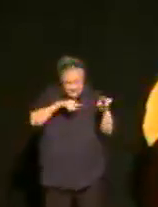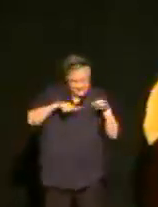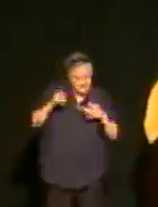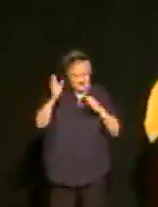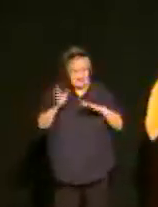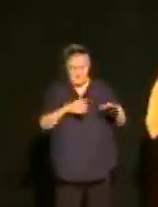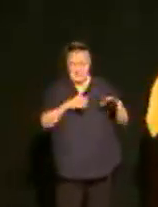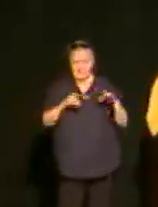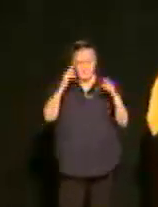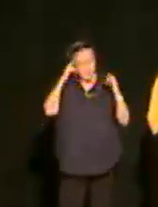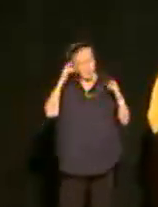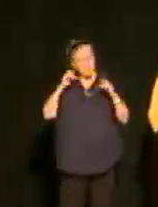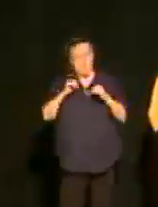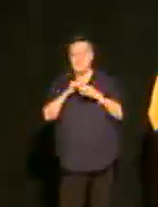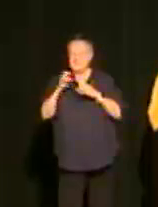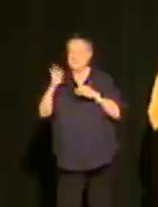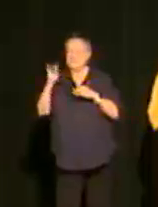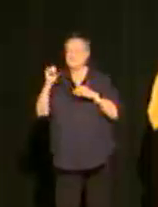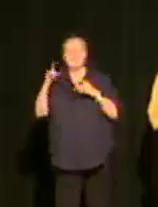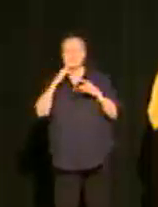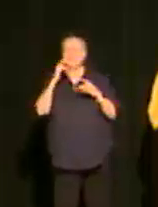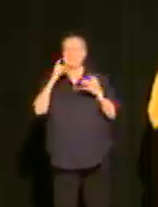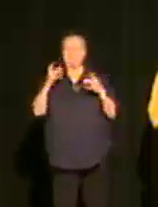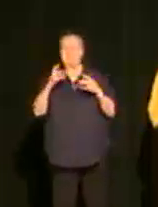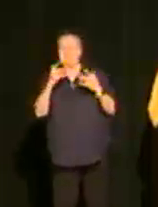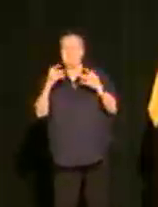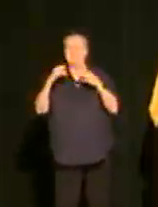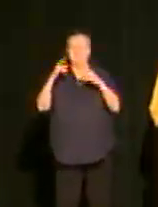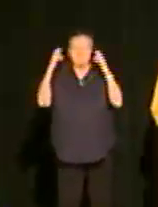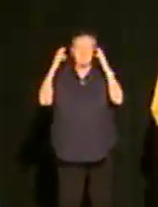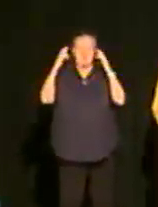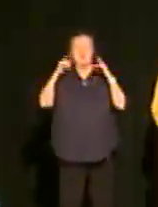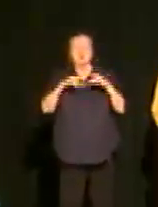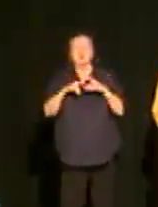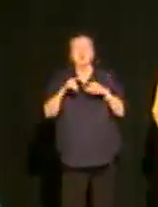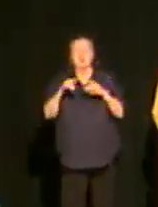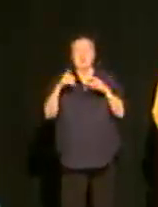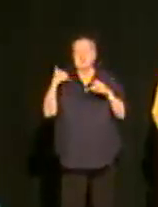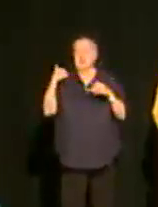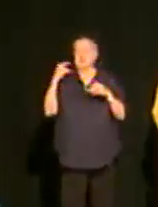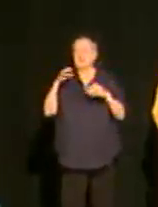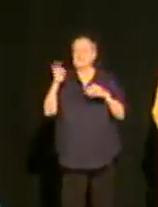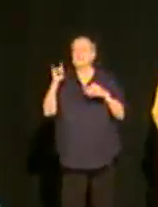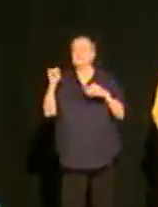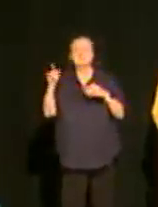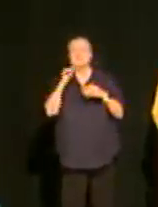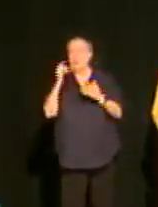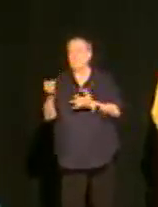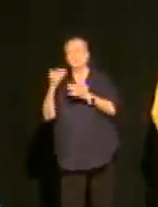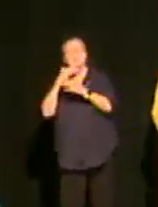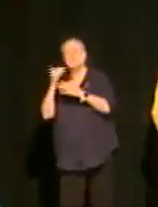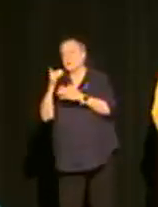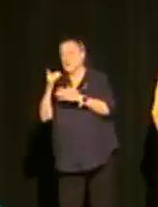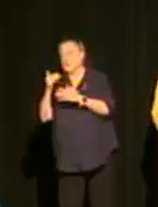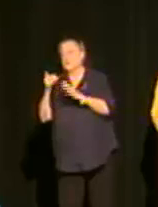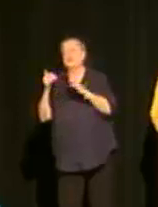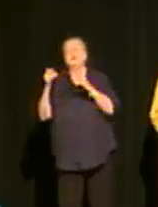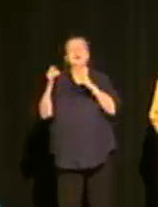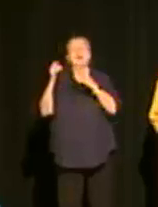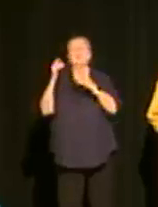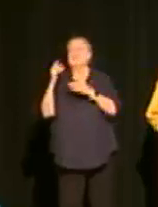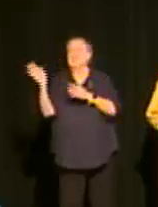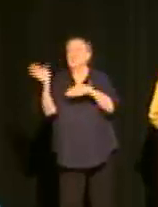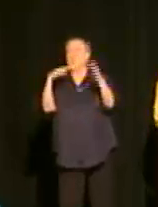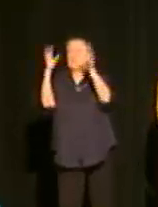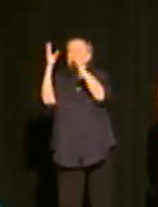those younger fuels would hold. And remember, I couldn't count on hope, but the younger fuels did not burn nearly as well when they lost the wind last night. They went